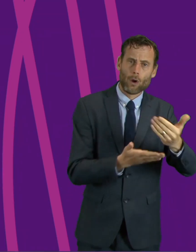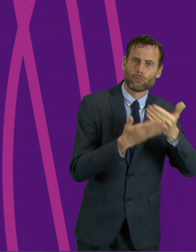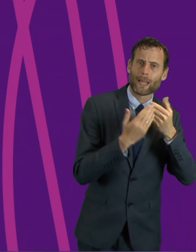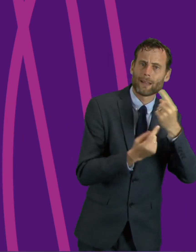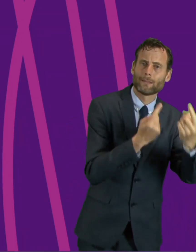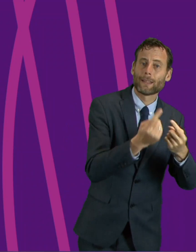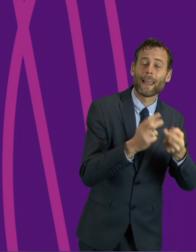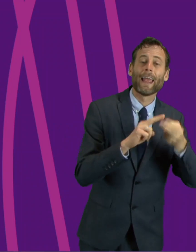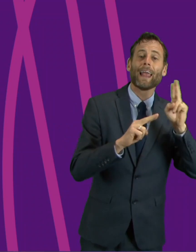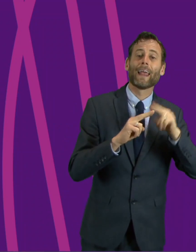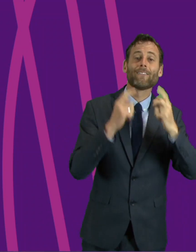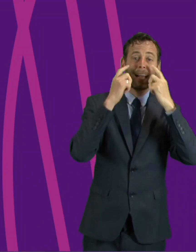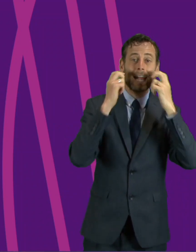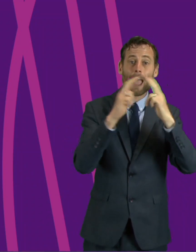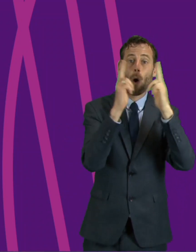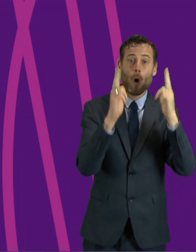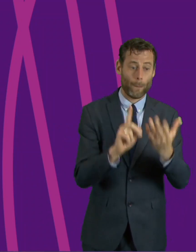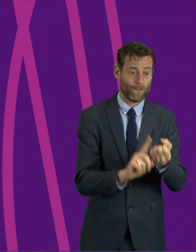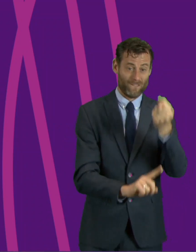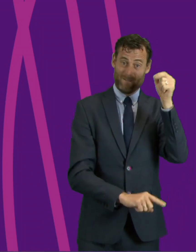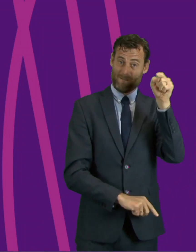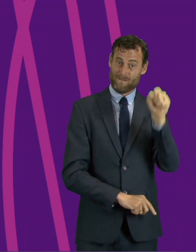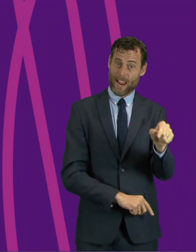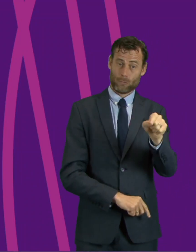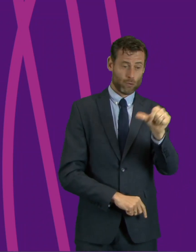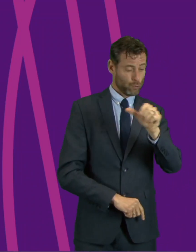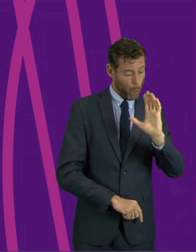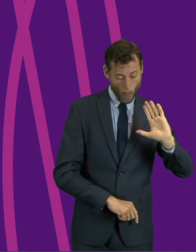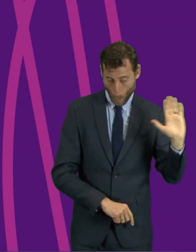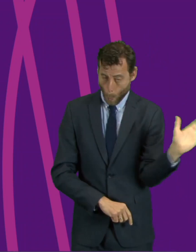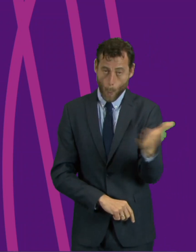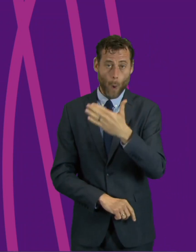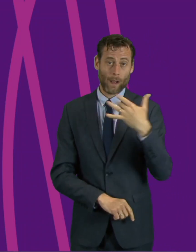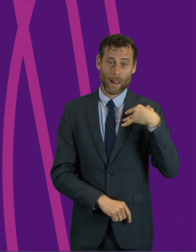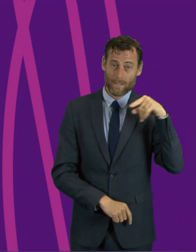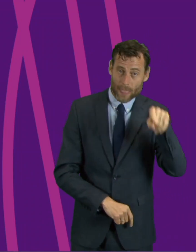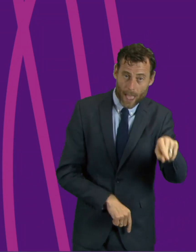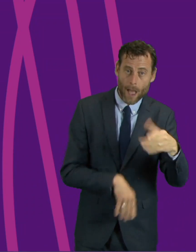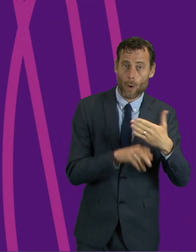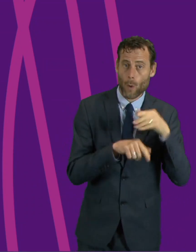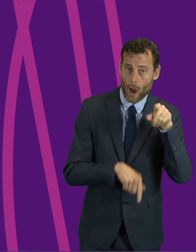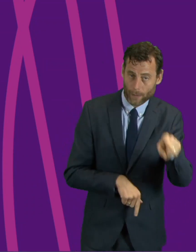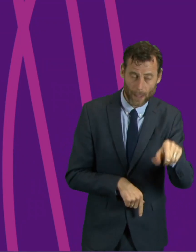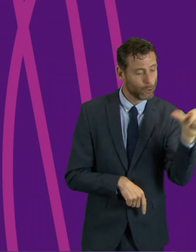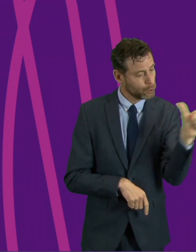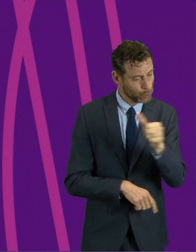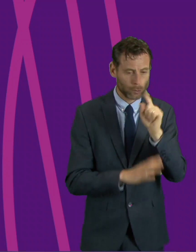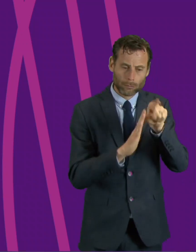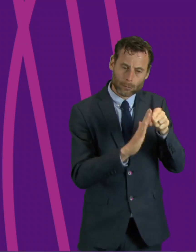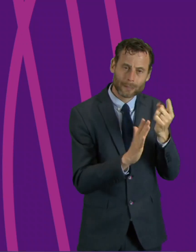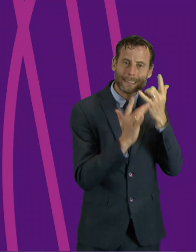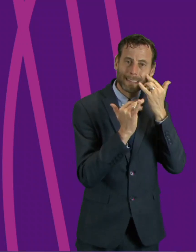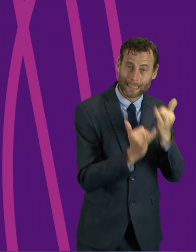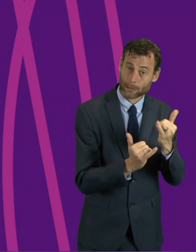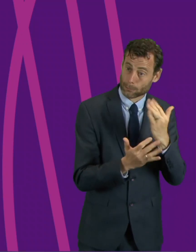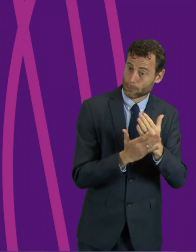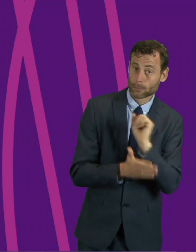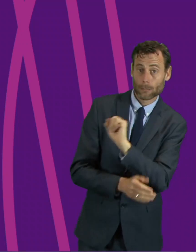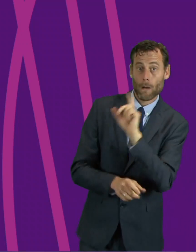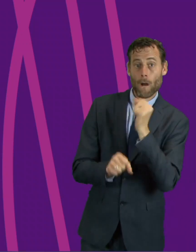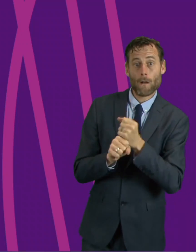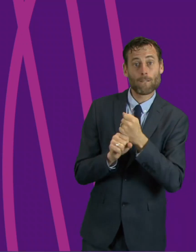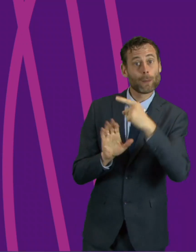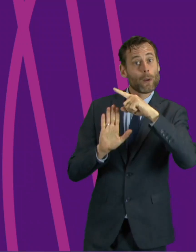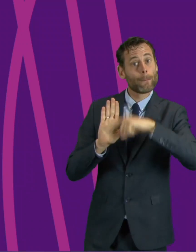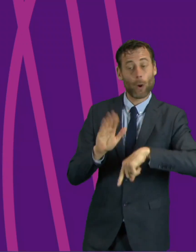residents and staff should be tested as a matter of urgency to limit the potential spread of the virus? First Minister. Yes, that is government policy. I've made that clear. I